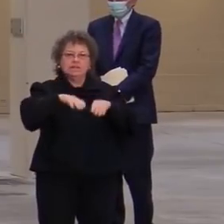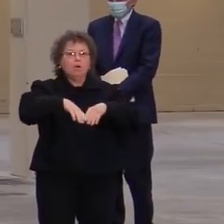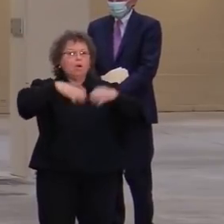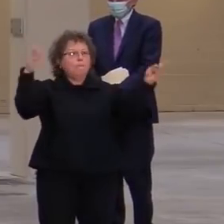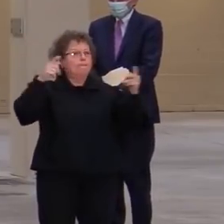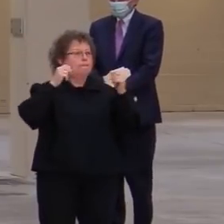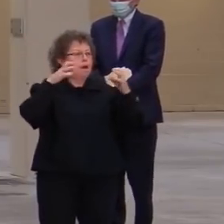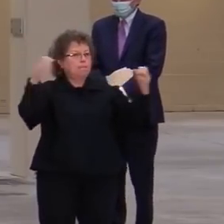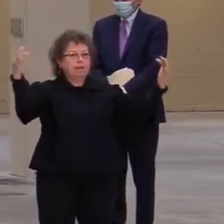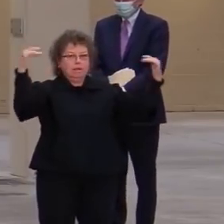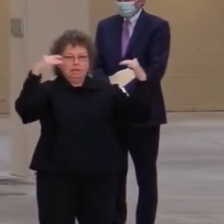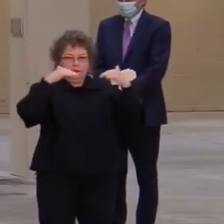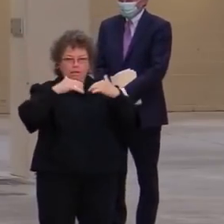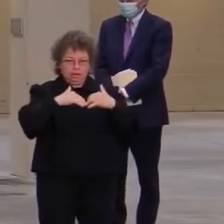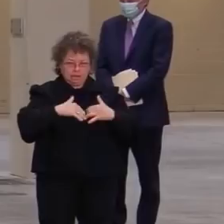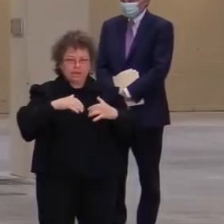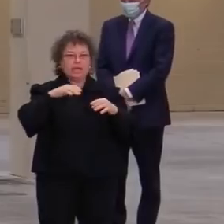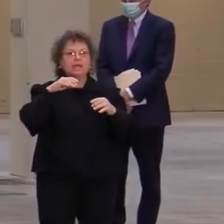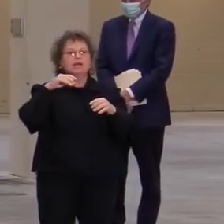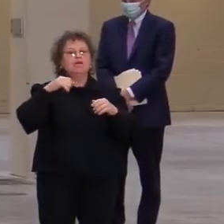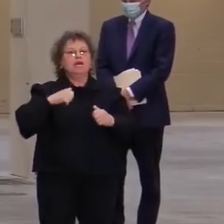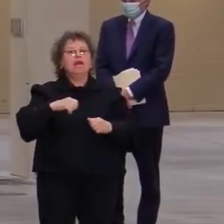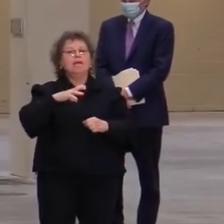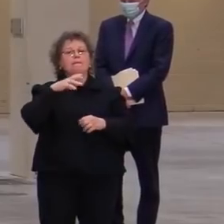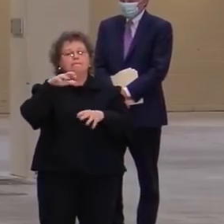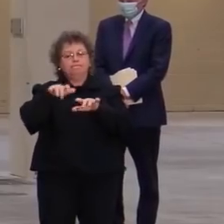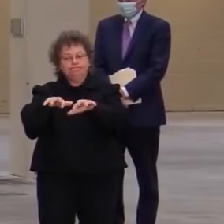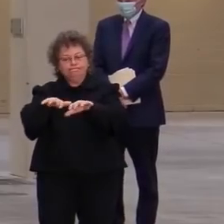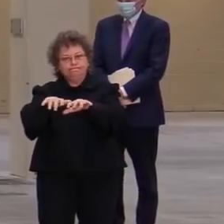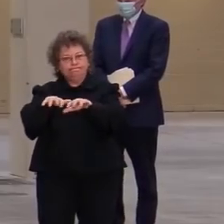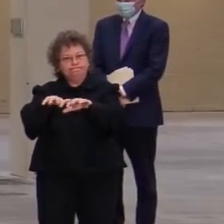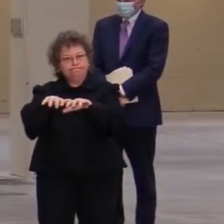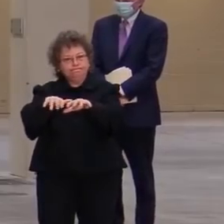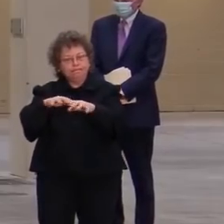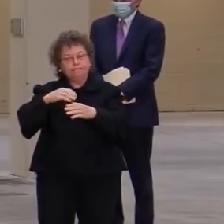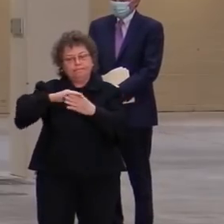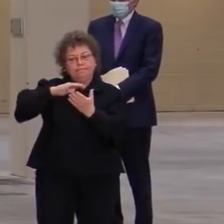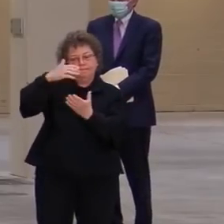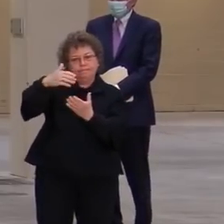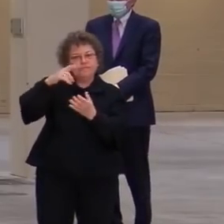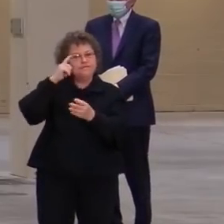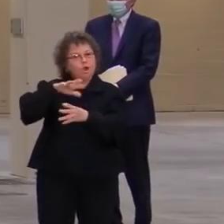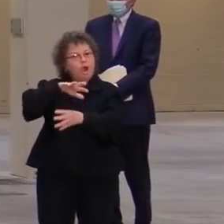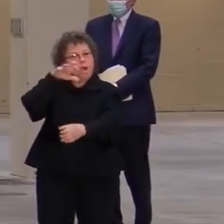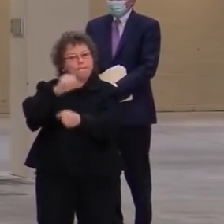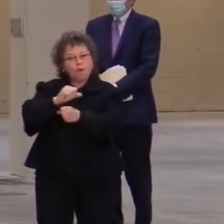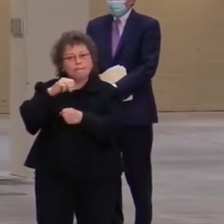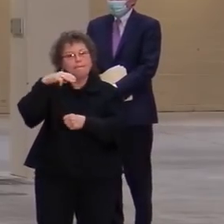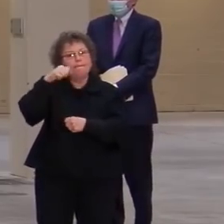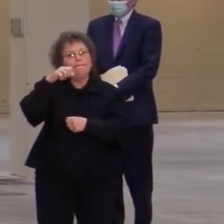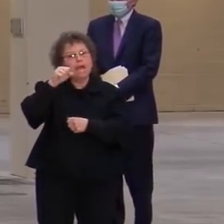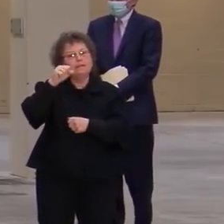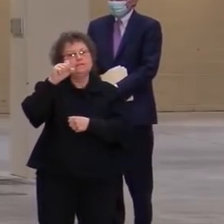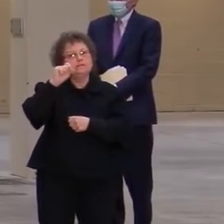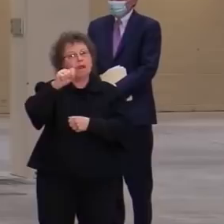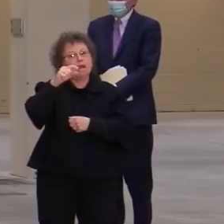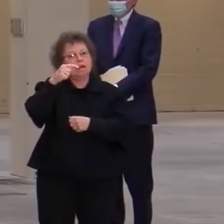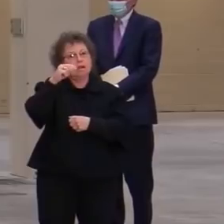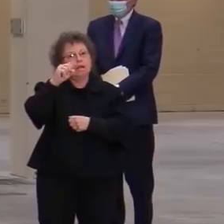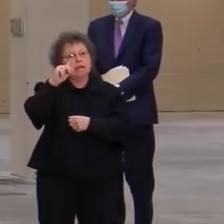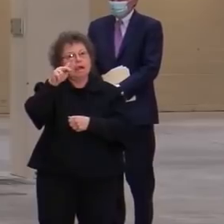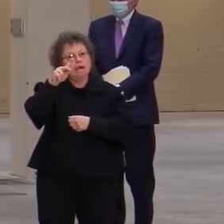vaccination sites, residents seeking an appointment can continue to pre-register for an appointment at mass.gov/COVID